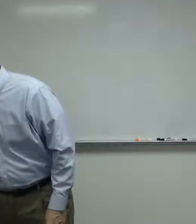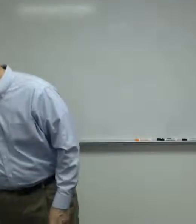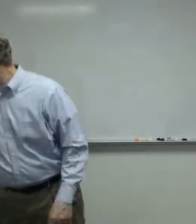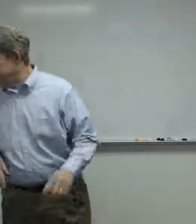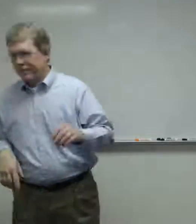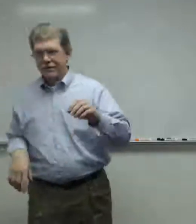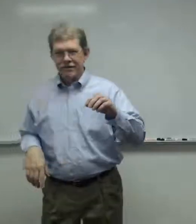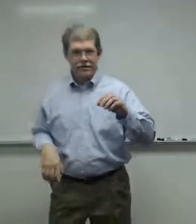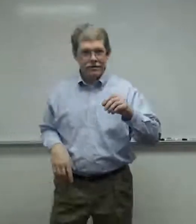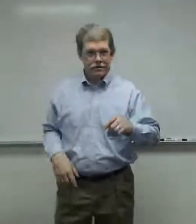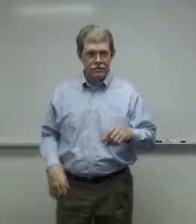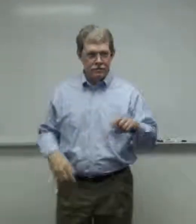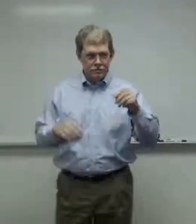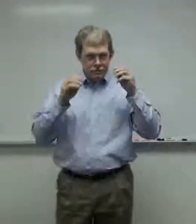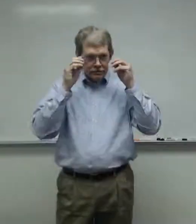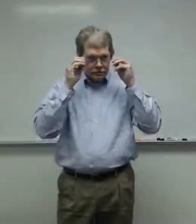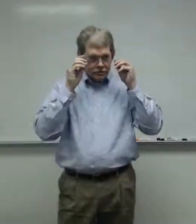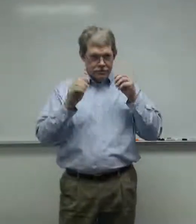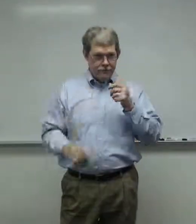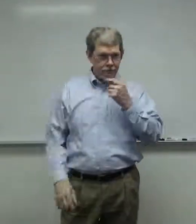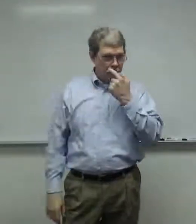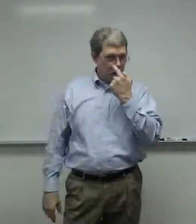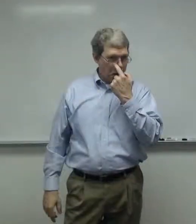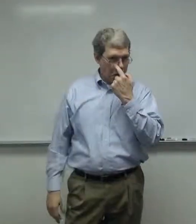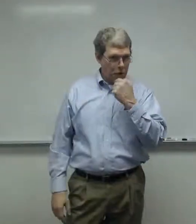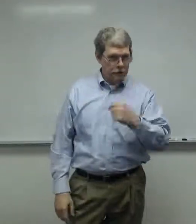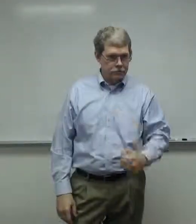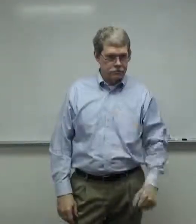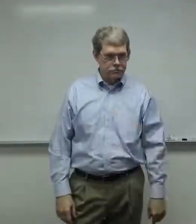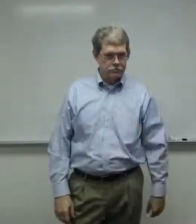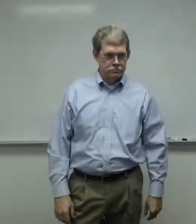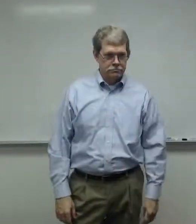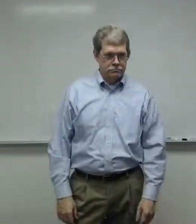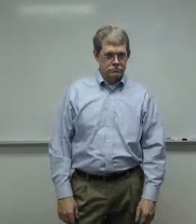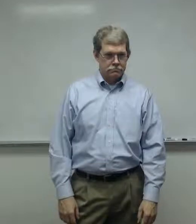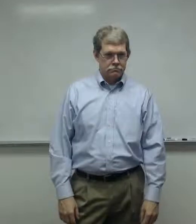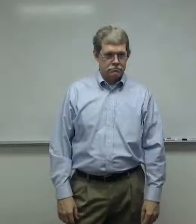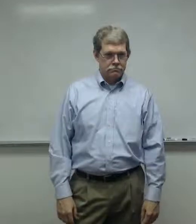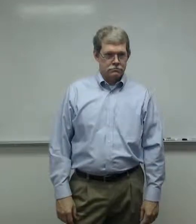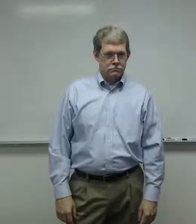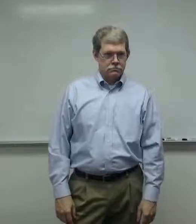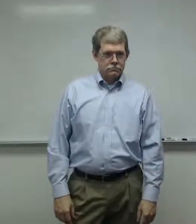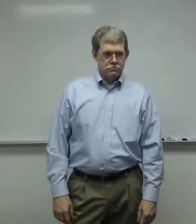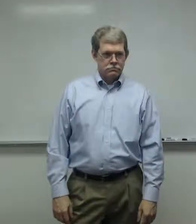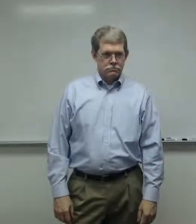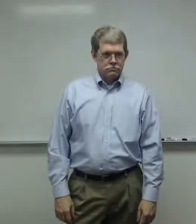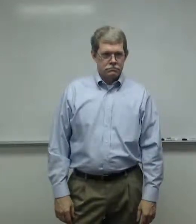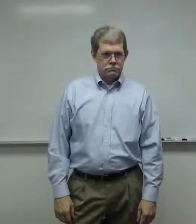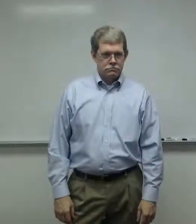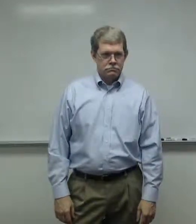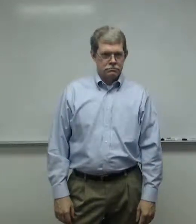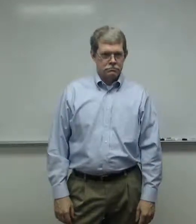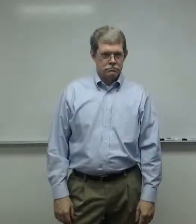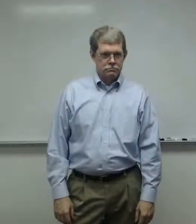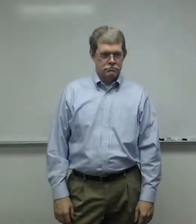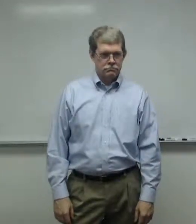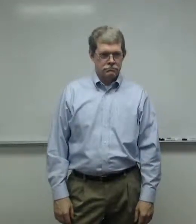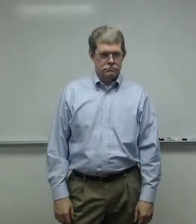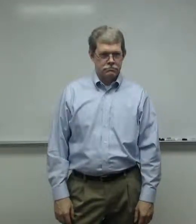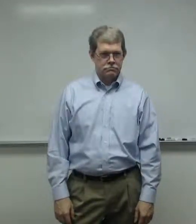Okay. Hold on, let me add. A lot of times deaf people will come up and they'll start with, I'm curious, which is